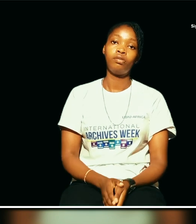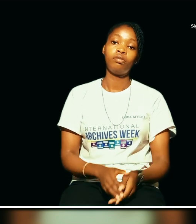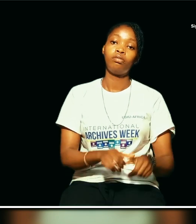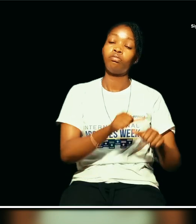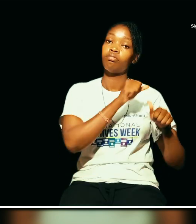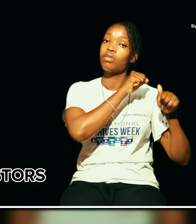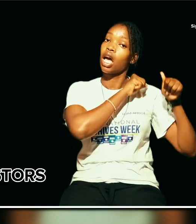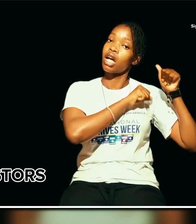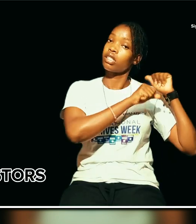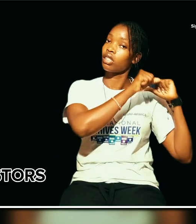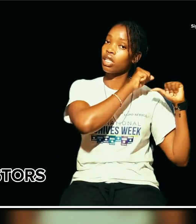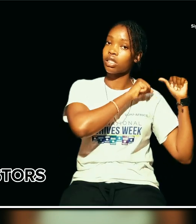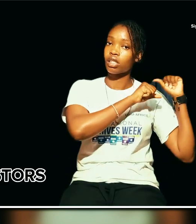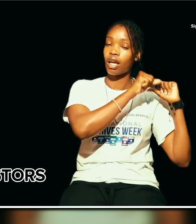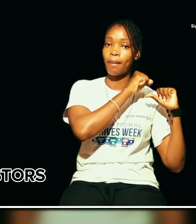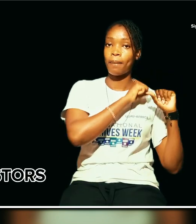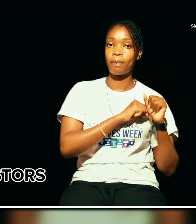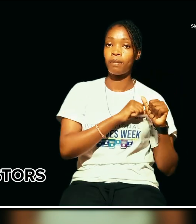ancestors,